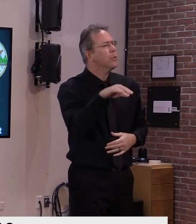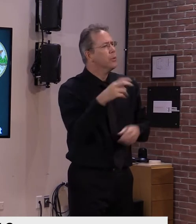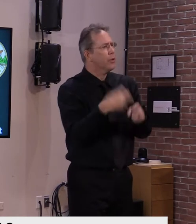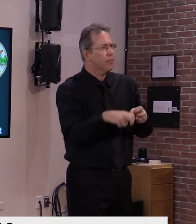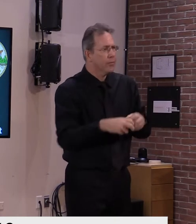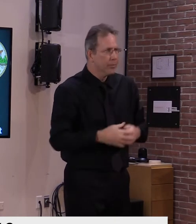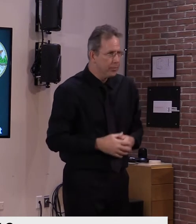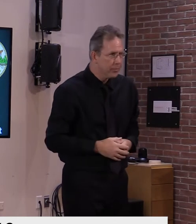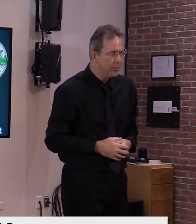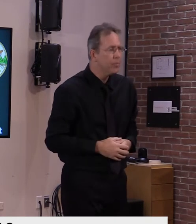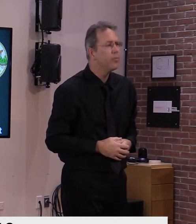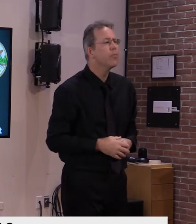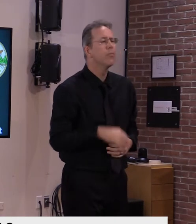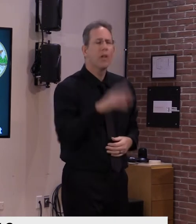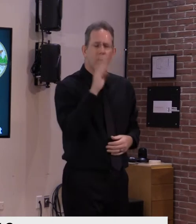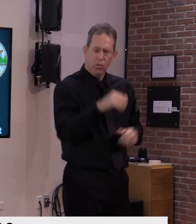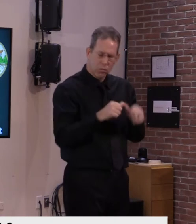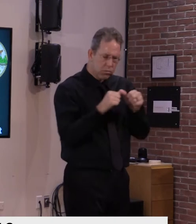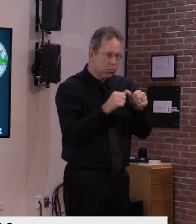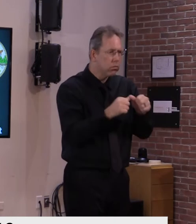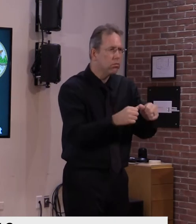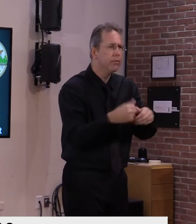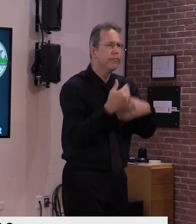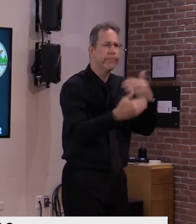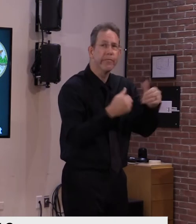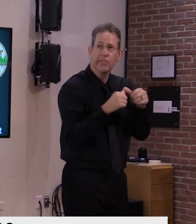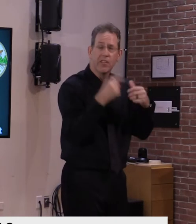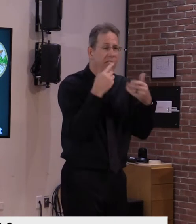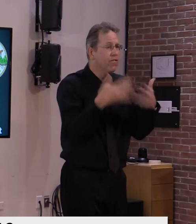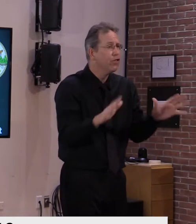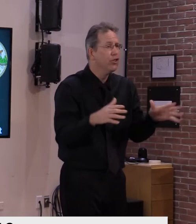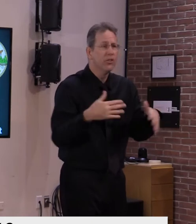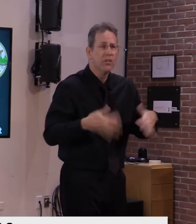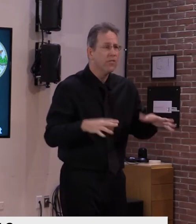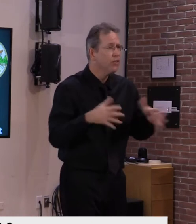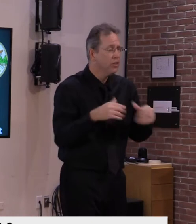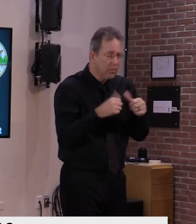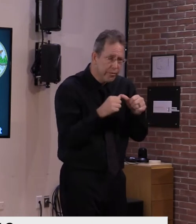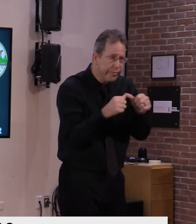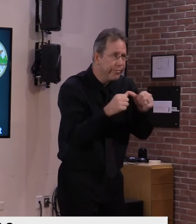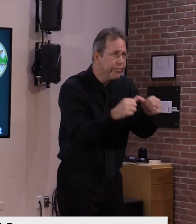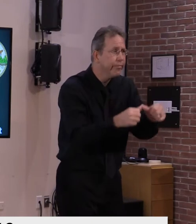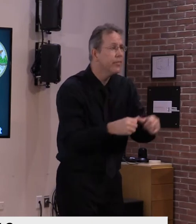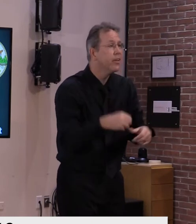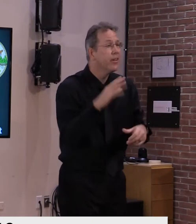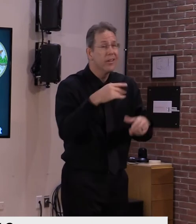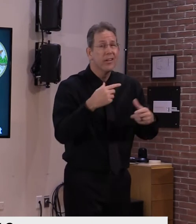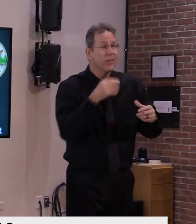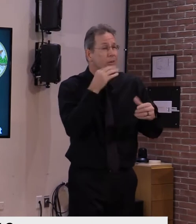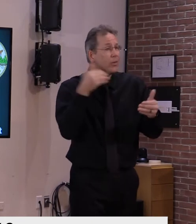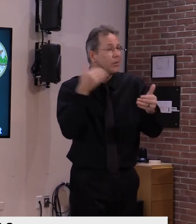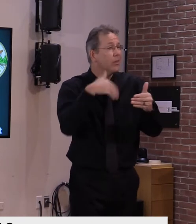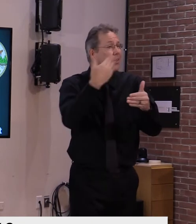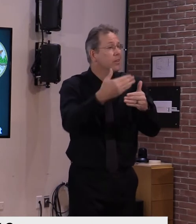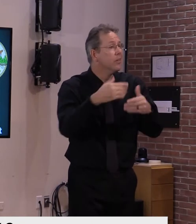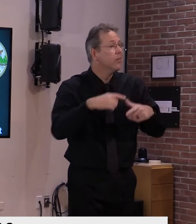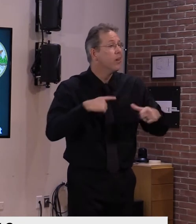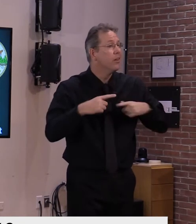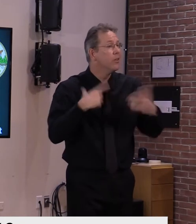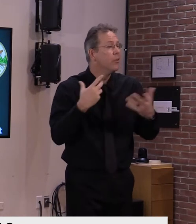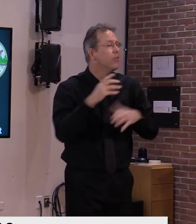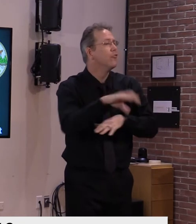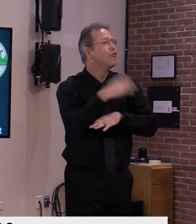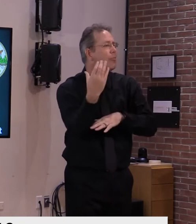will continue to be as we make our way through the holidays without the normal get-togethers and sense of